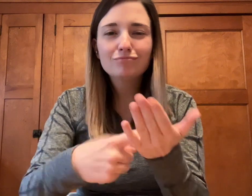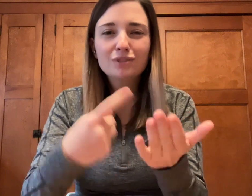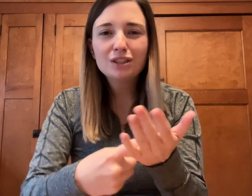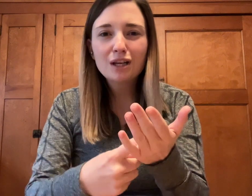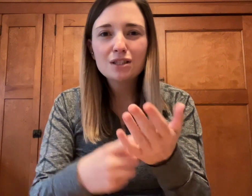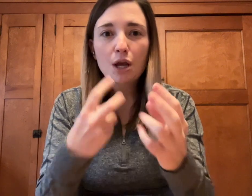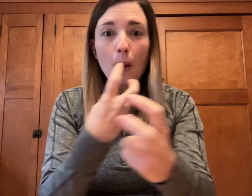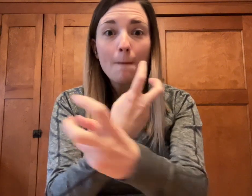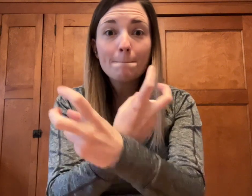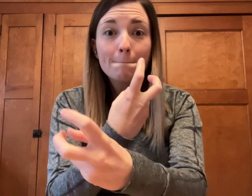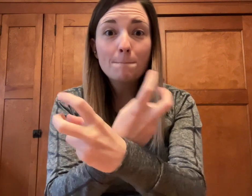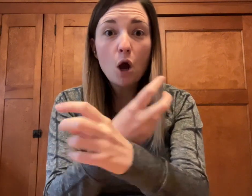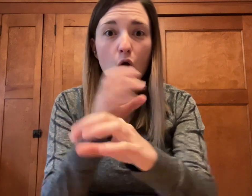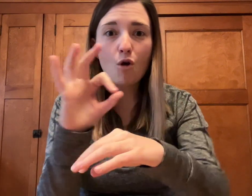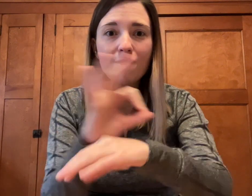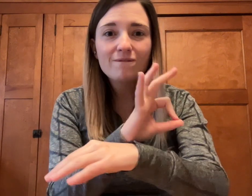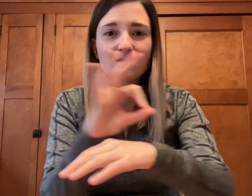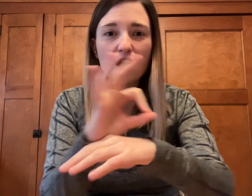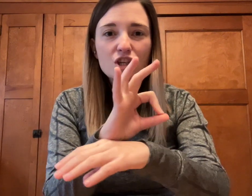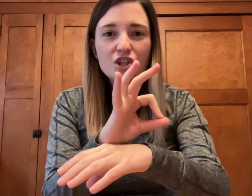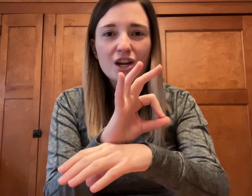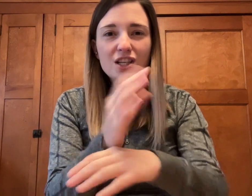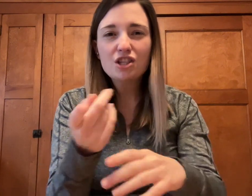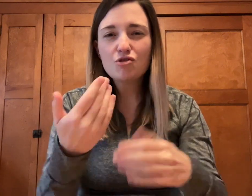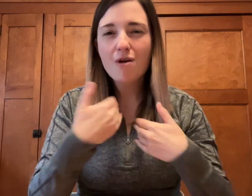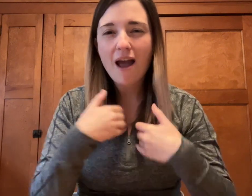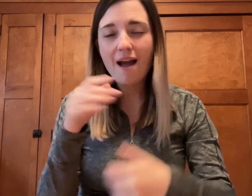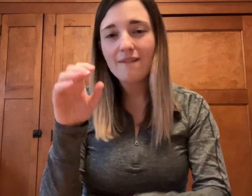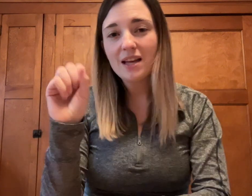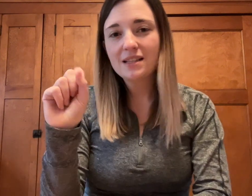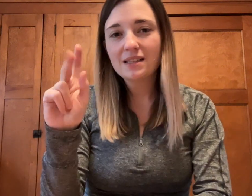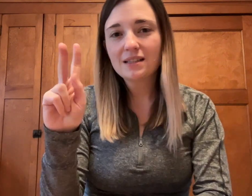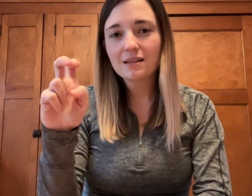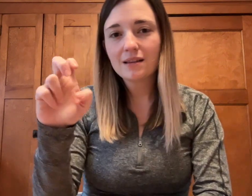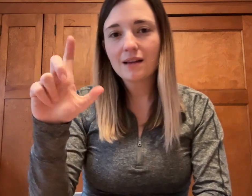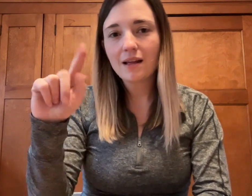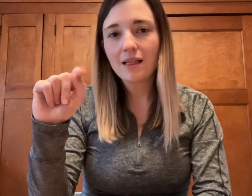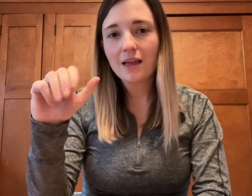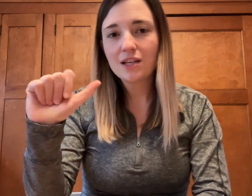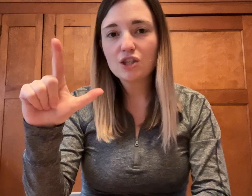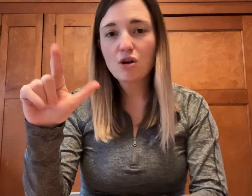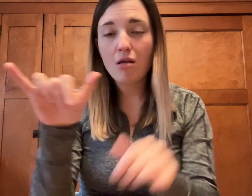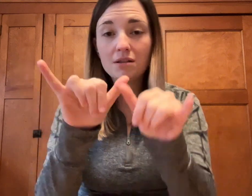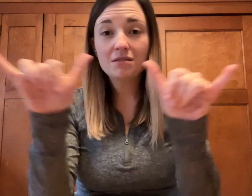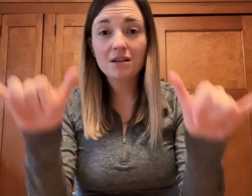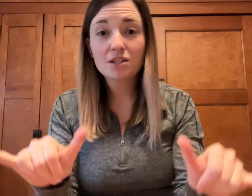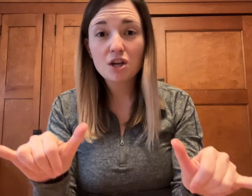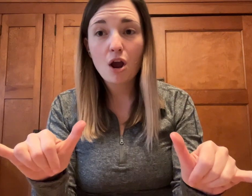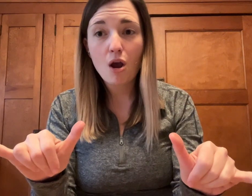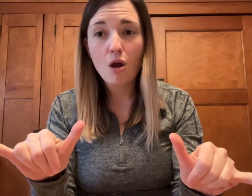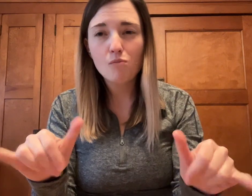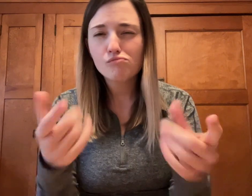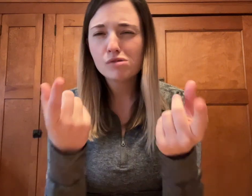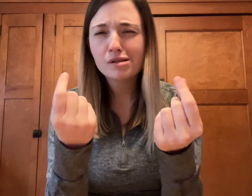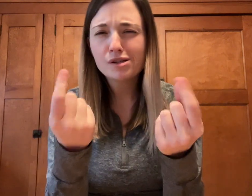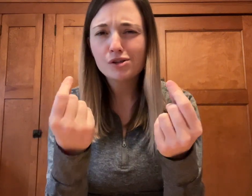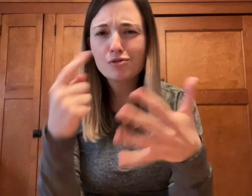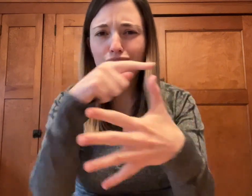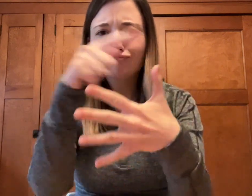functions. There are 5 things that your skeletal system does for your body. Do you remember this discussion? Could you name one for me? Can